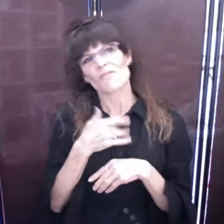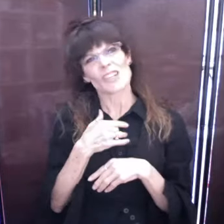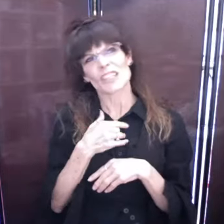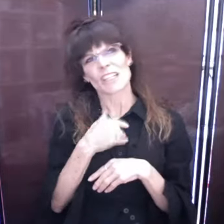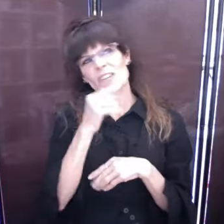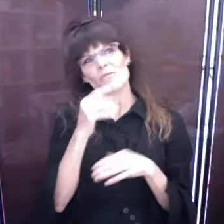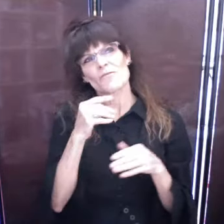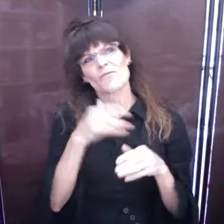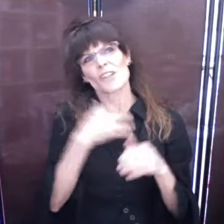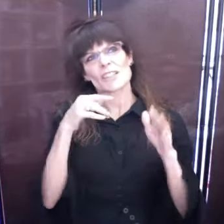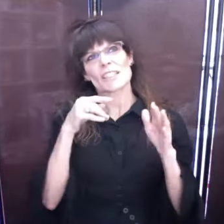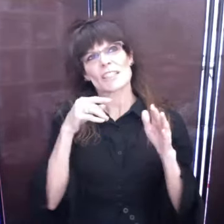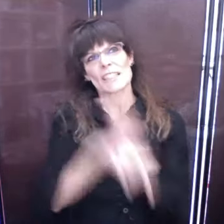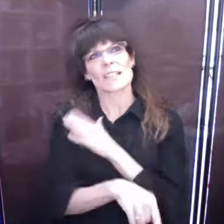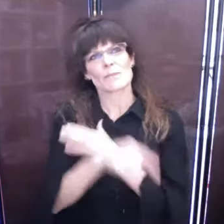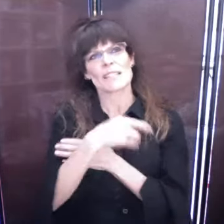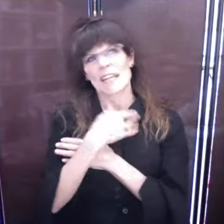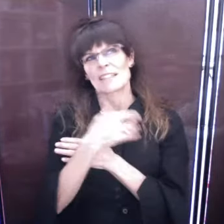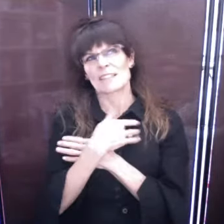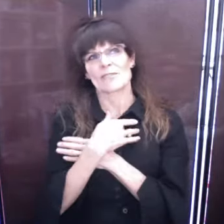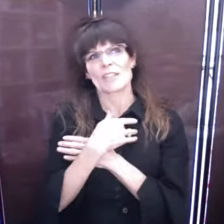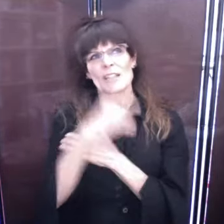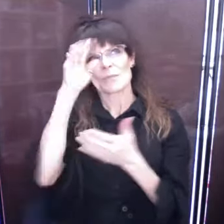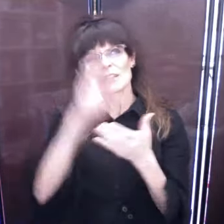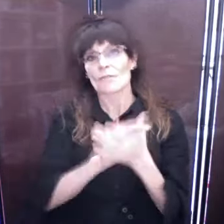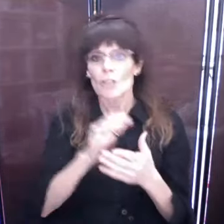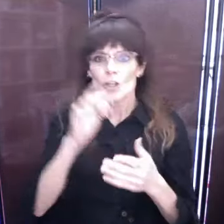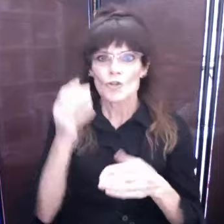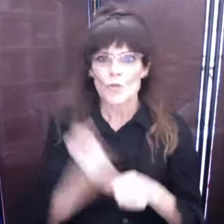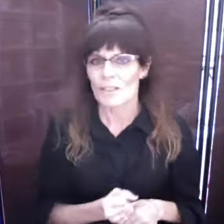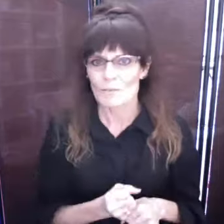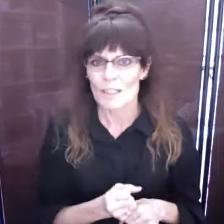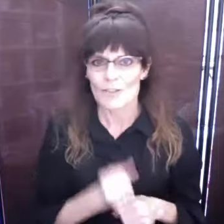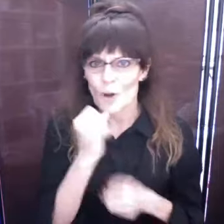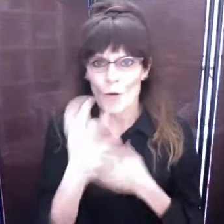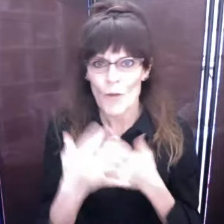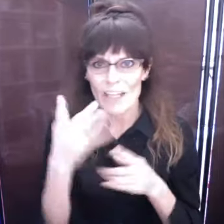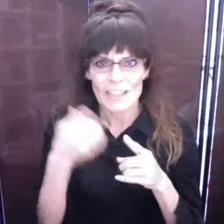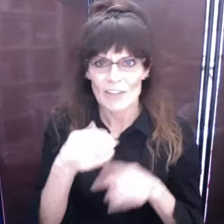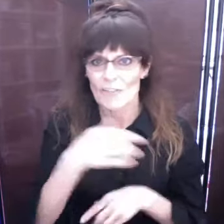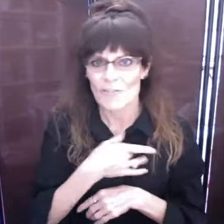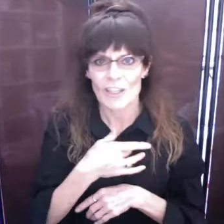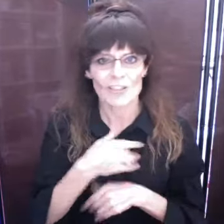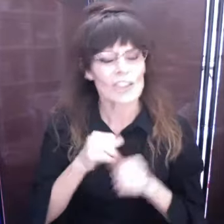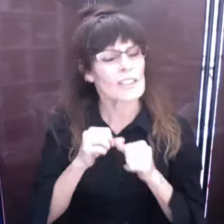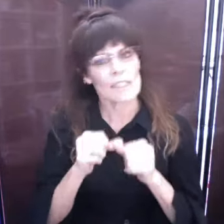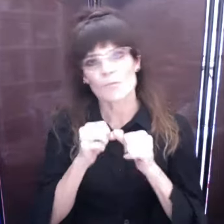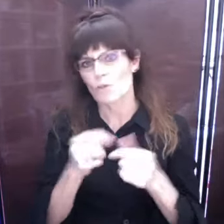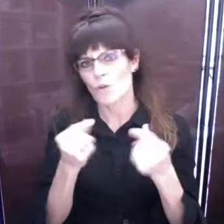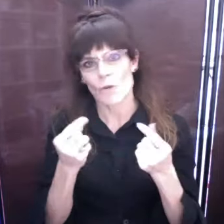of conviction or any deep sense of, trust me, don't hold your breath waiting to feel that. Just keep going. One of the mistakes a lot of